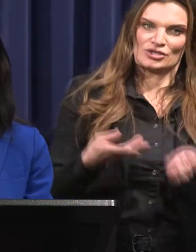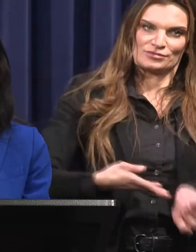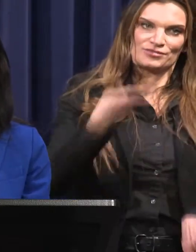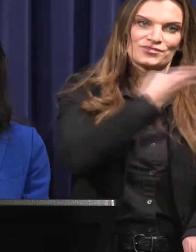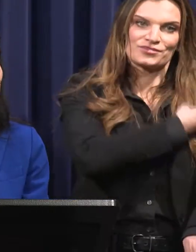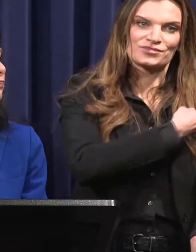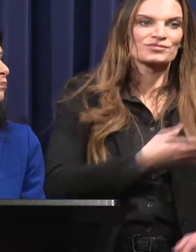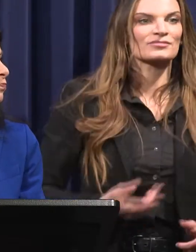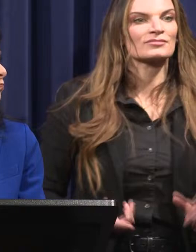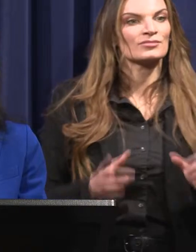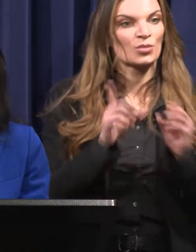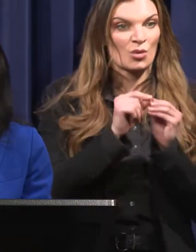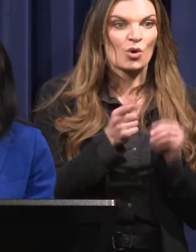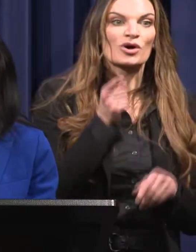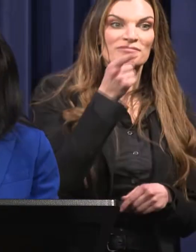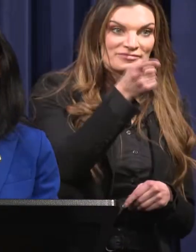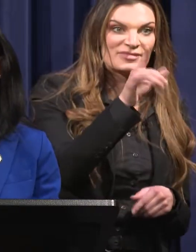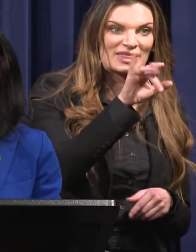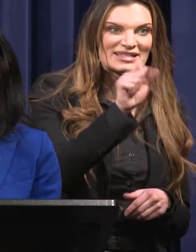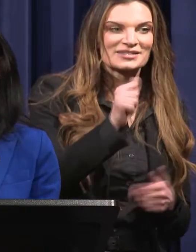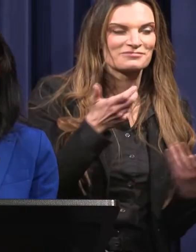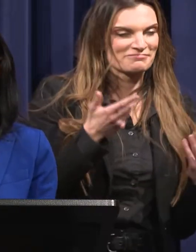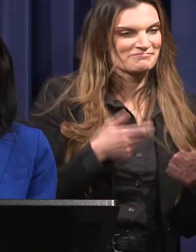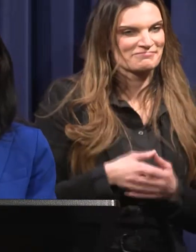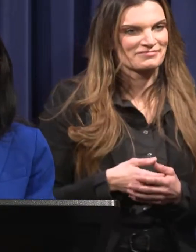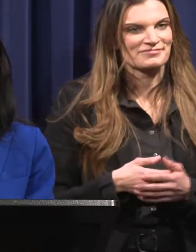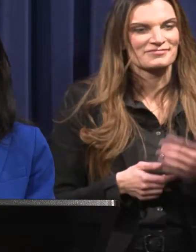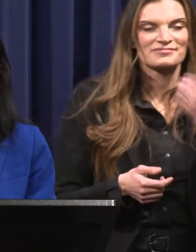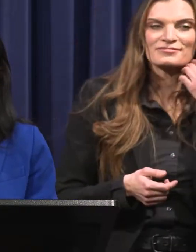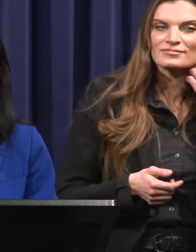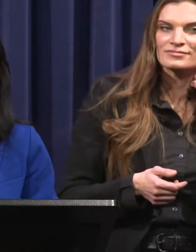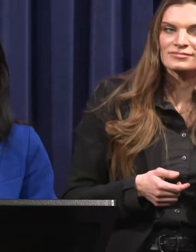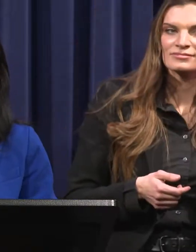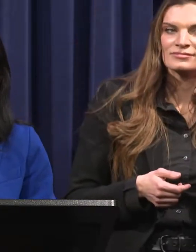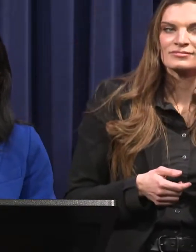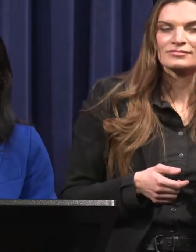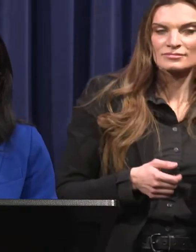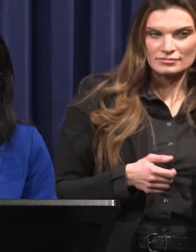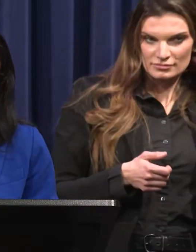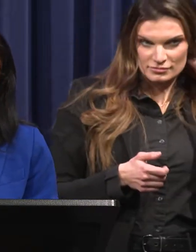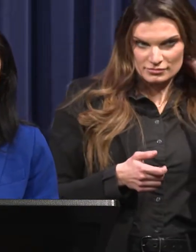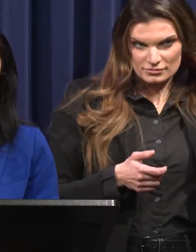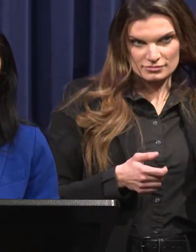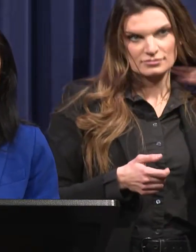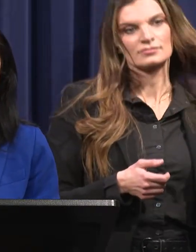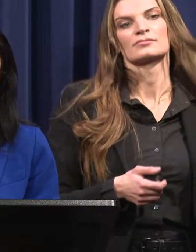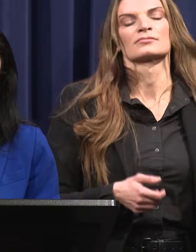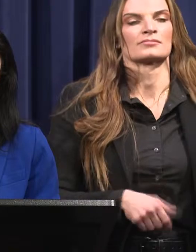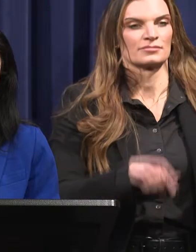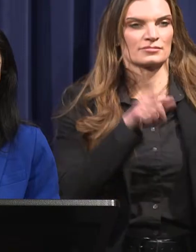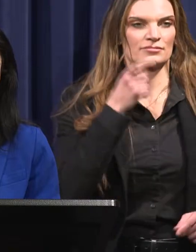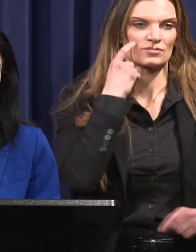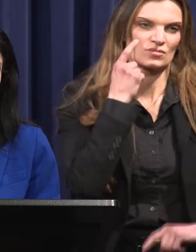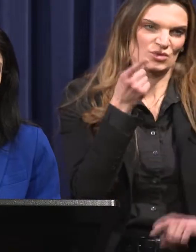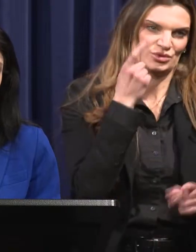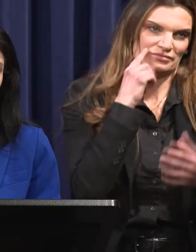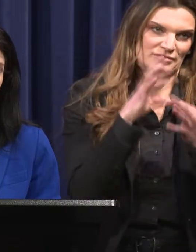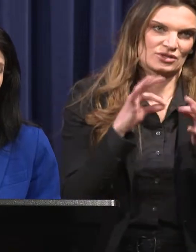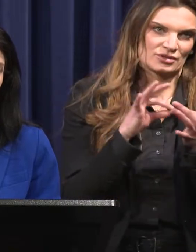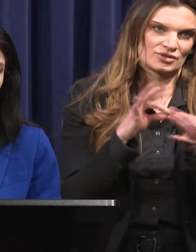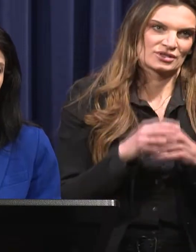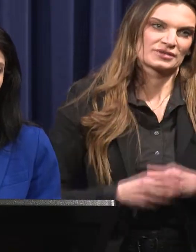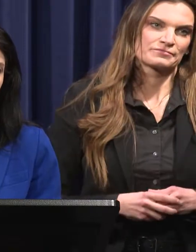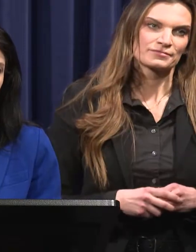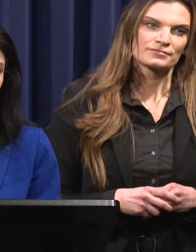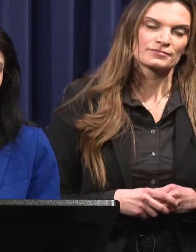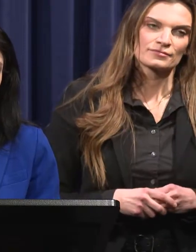Do have time for one more. I'm going to go to Lisa, and then we're going to take our leave. Lisa with MERS, I have a quick question. I know it's early in the process, but